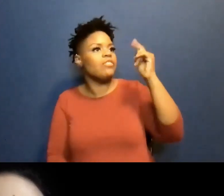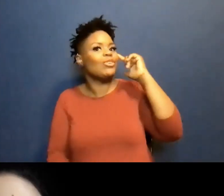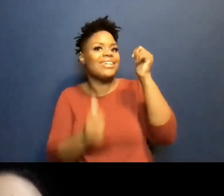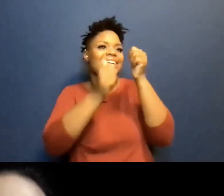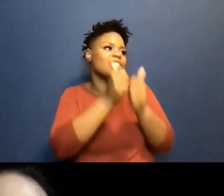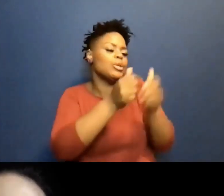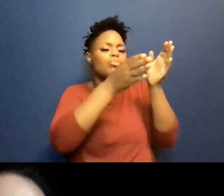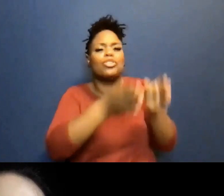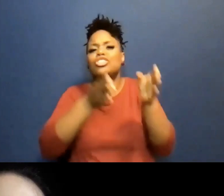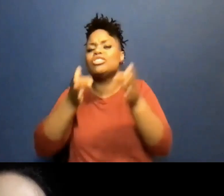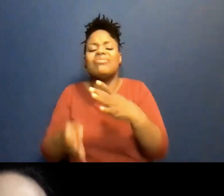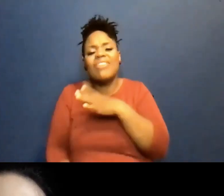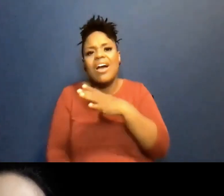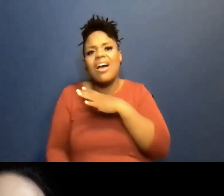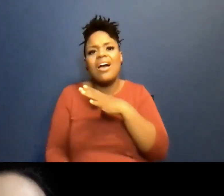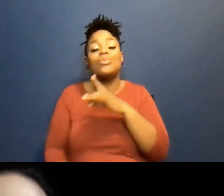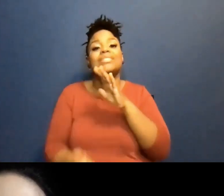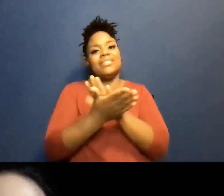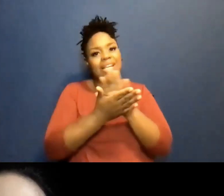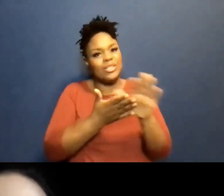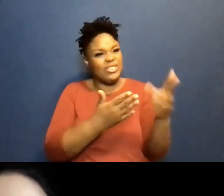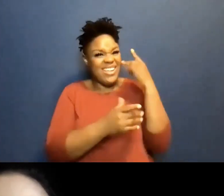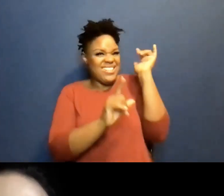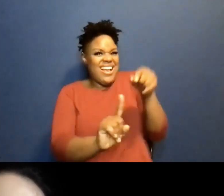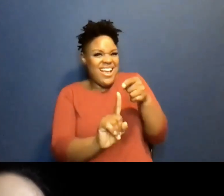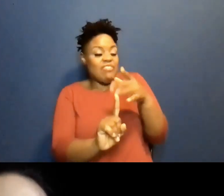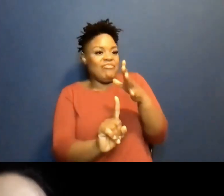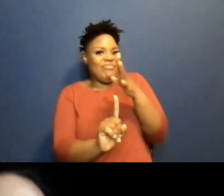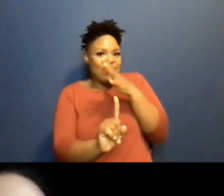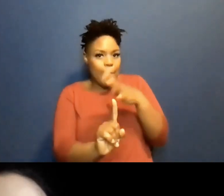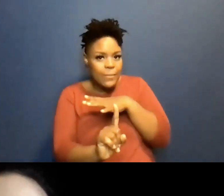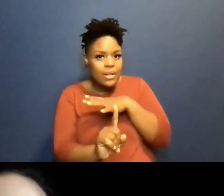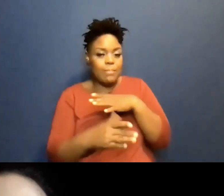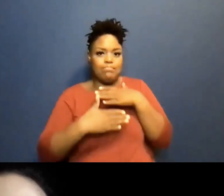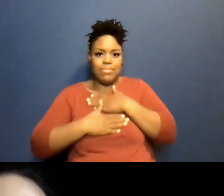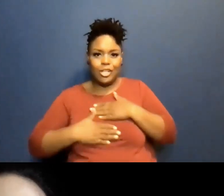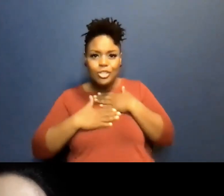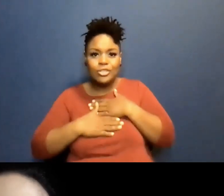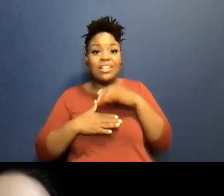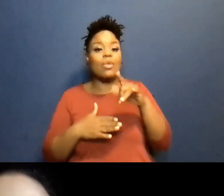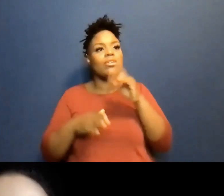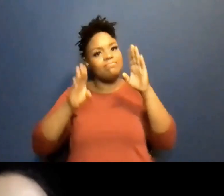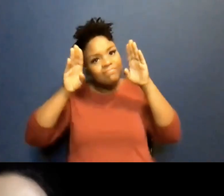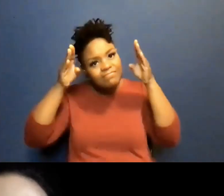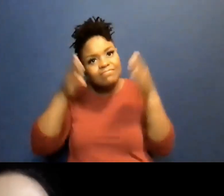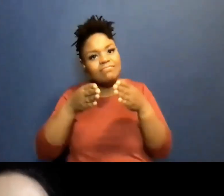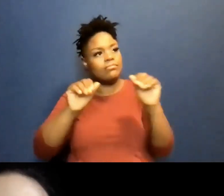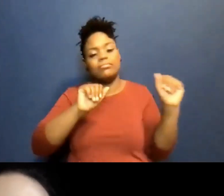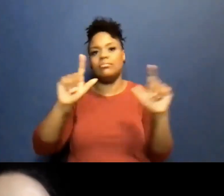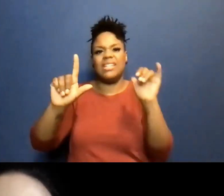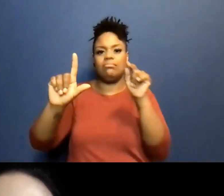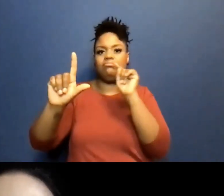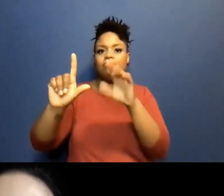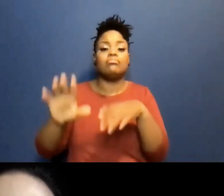that female pleasure was centered, and rightly so. But I do think, what